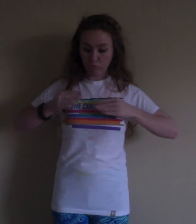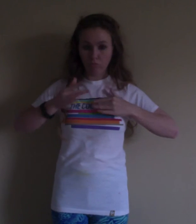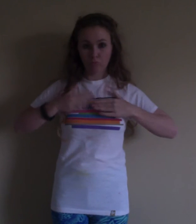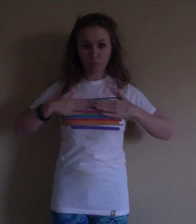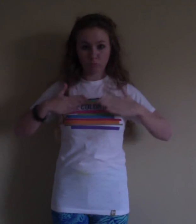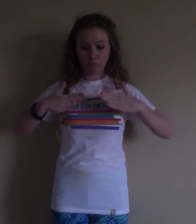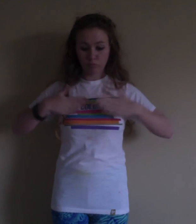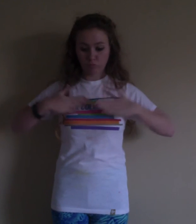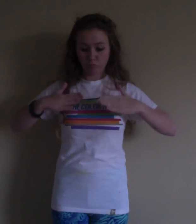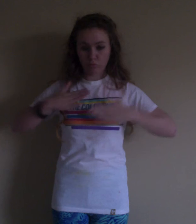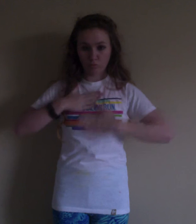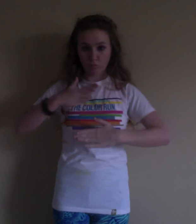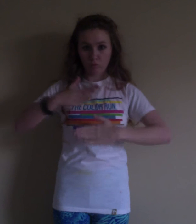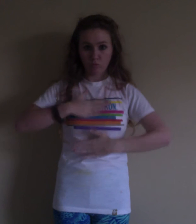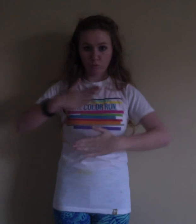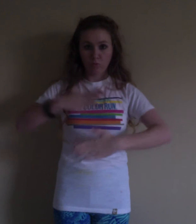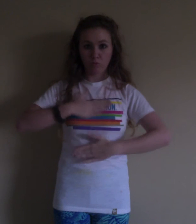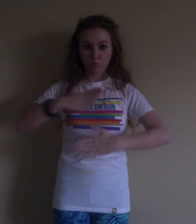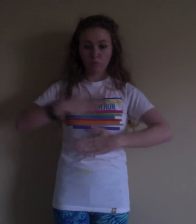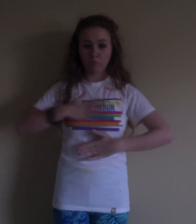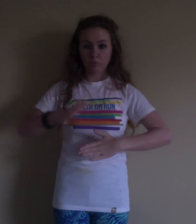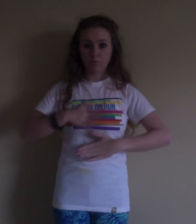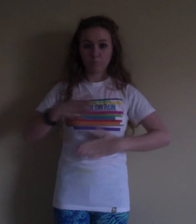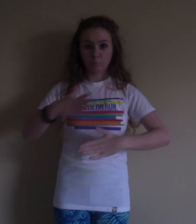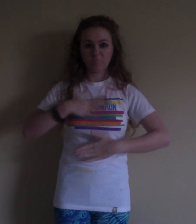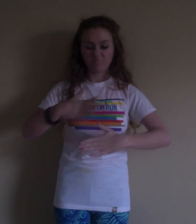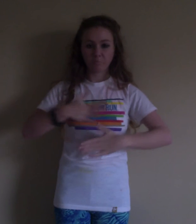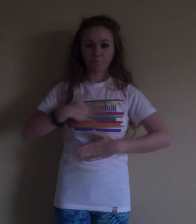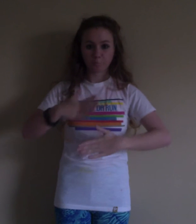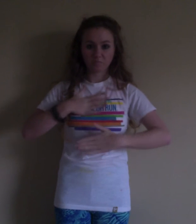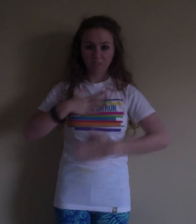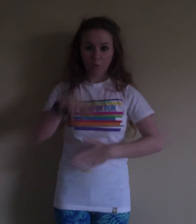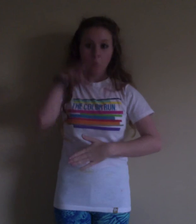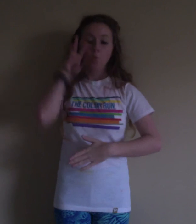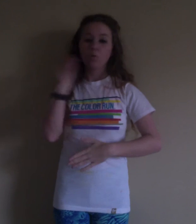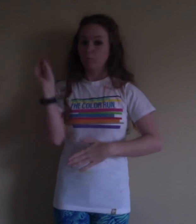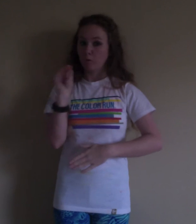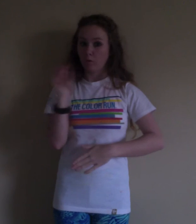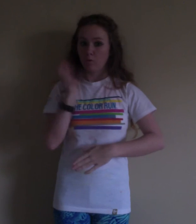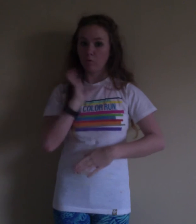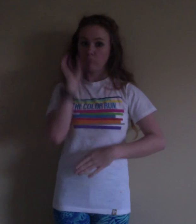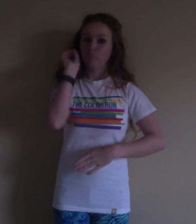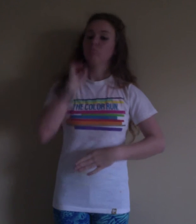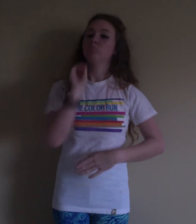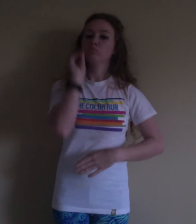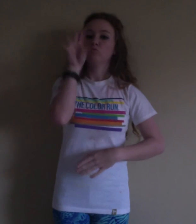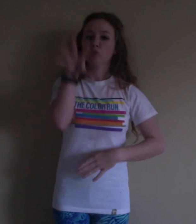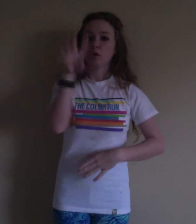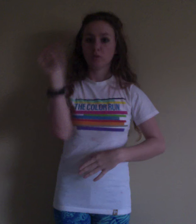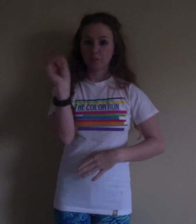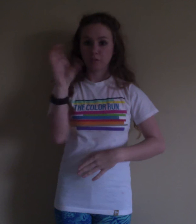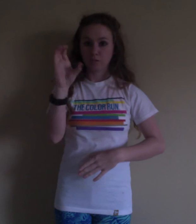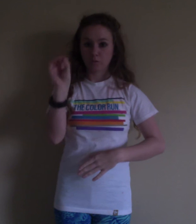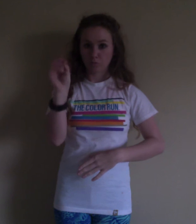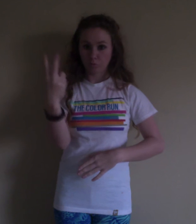oxygen, and also to get rid of the carbon dioxide waste in the system. Over time, exercising also helps our chest